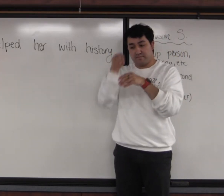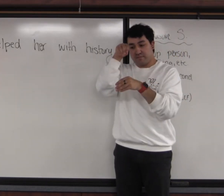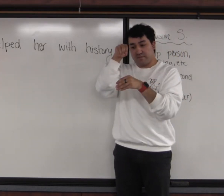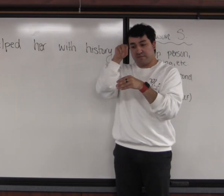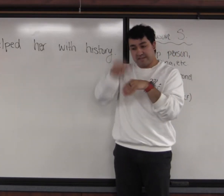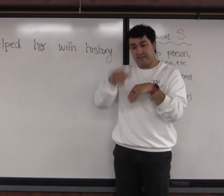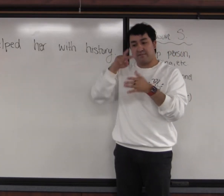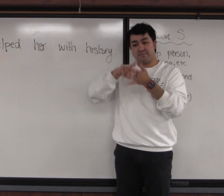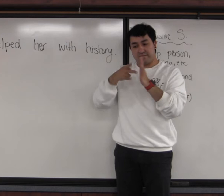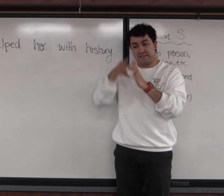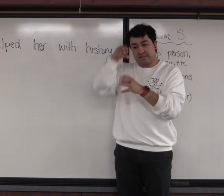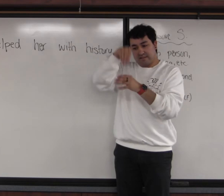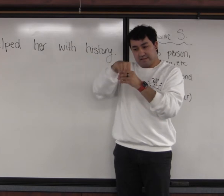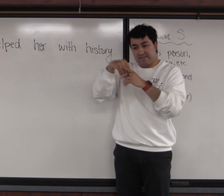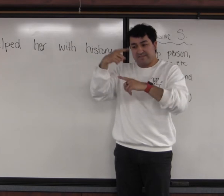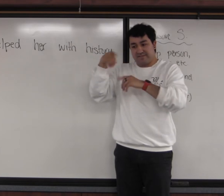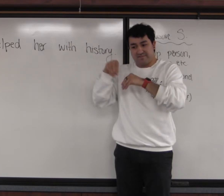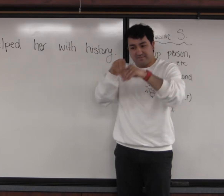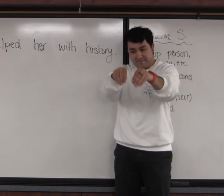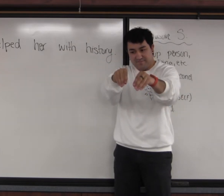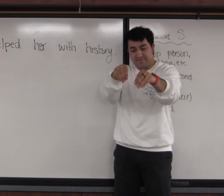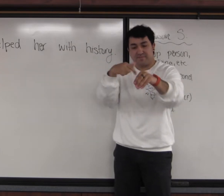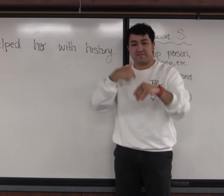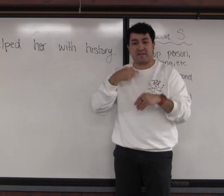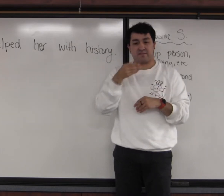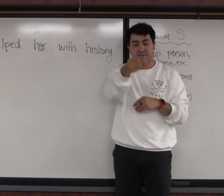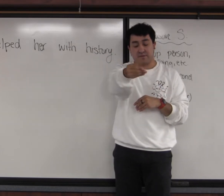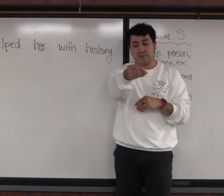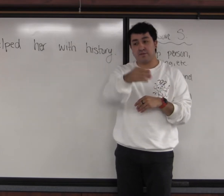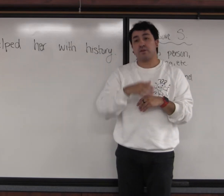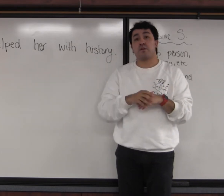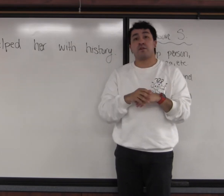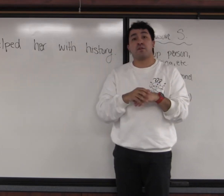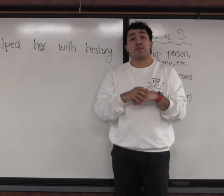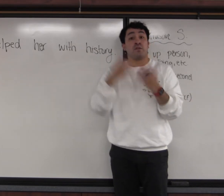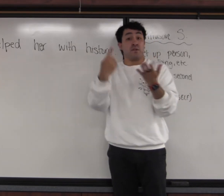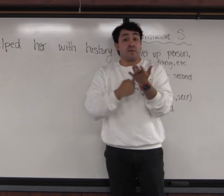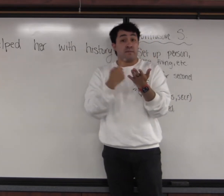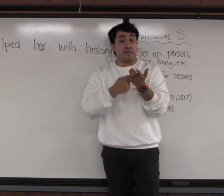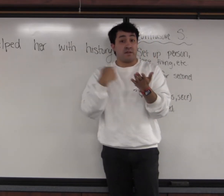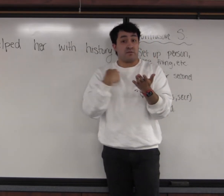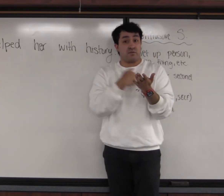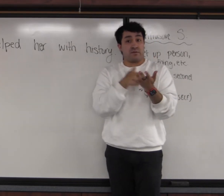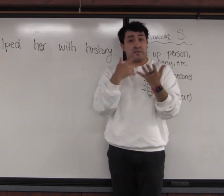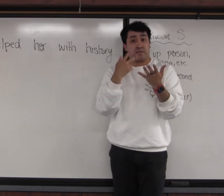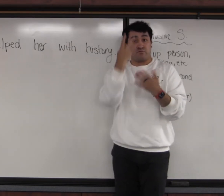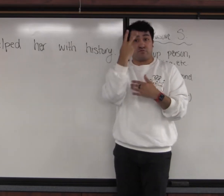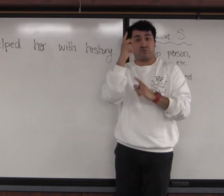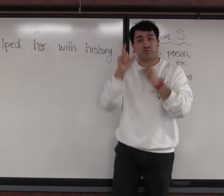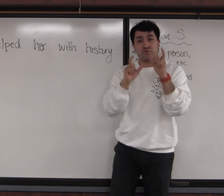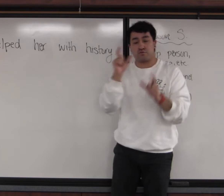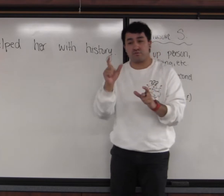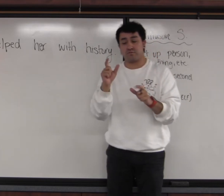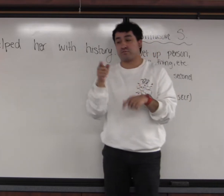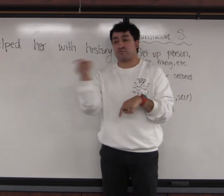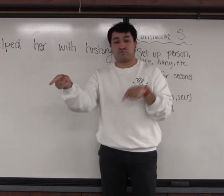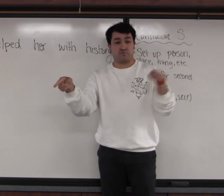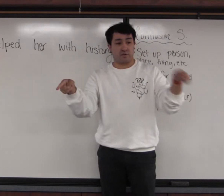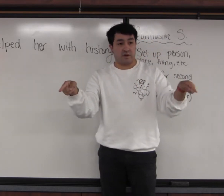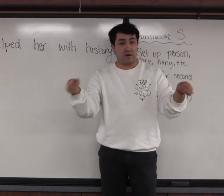It's just that singular movement. The meaning is inside that movement. It's coming from me to you. So